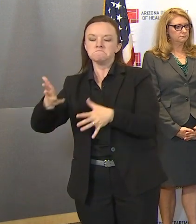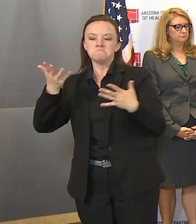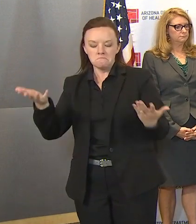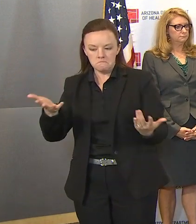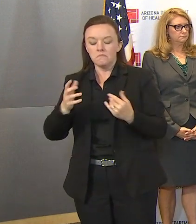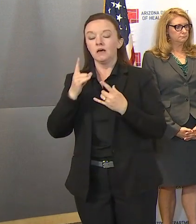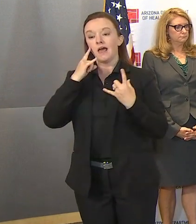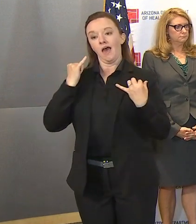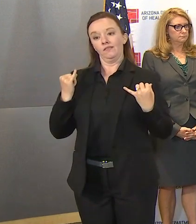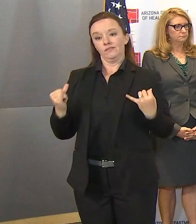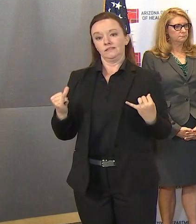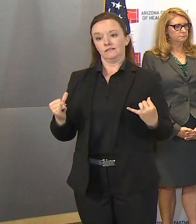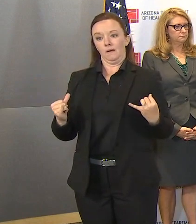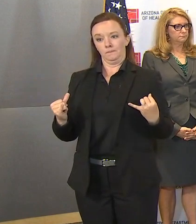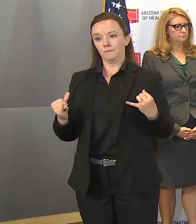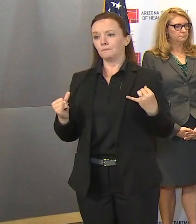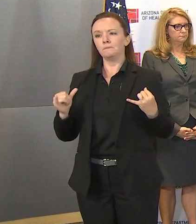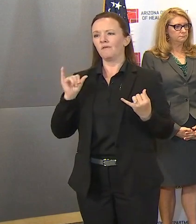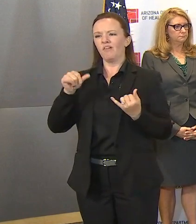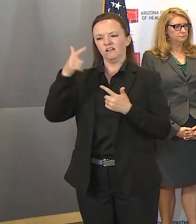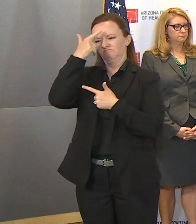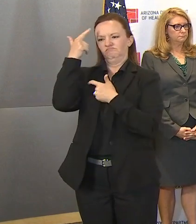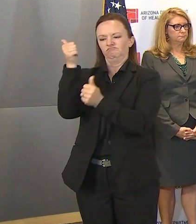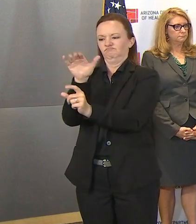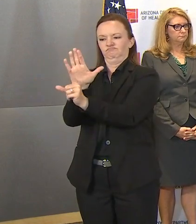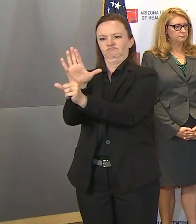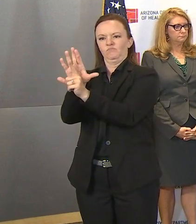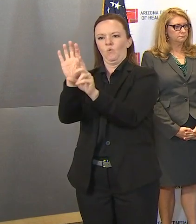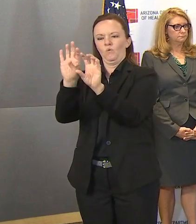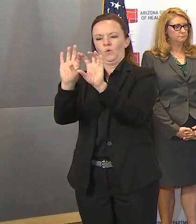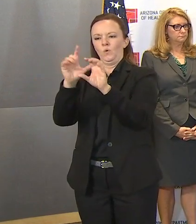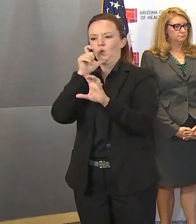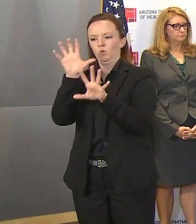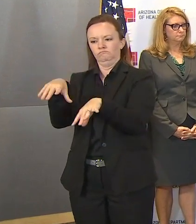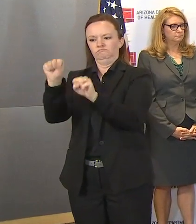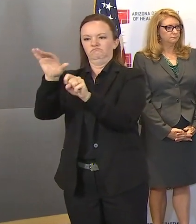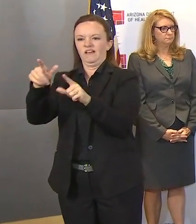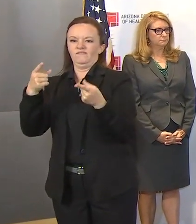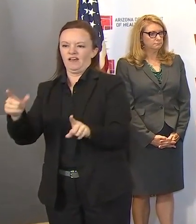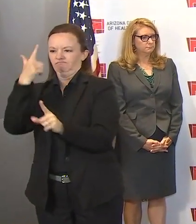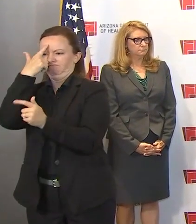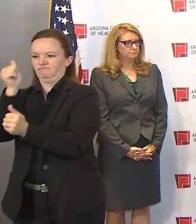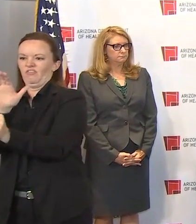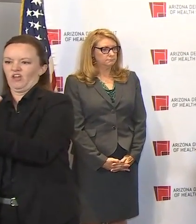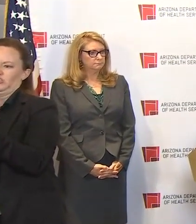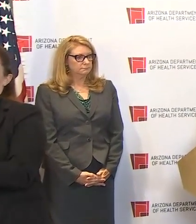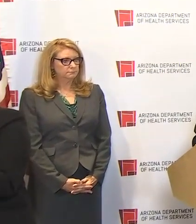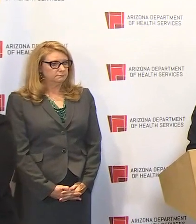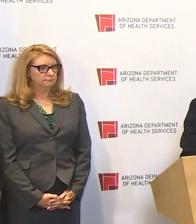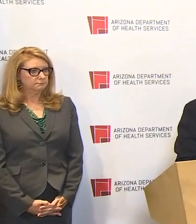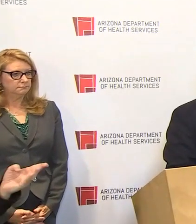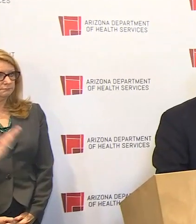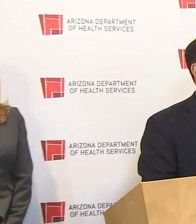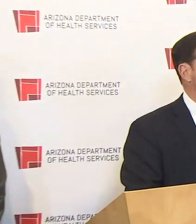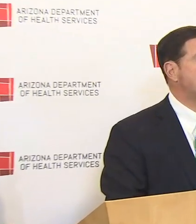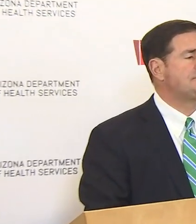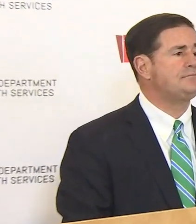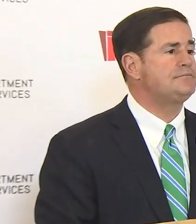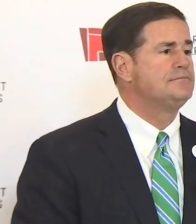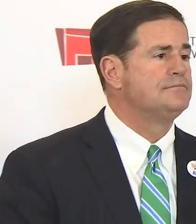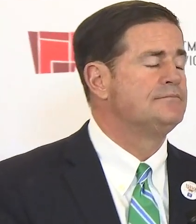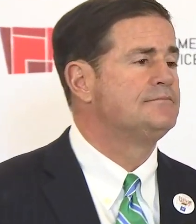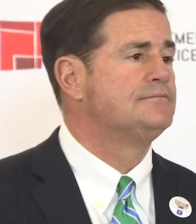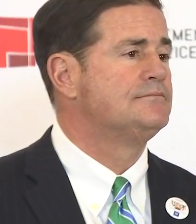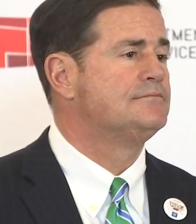at this time, that would be up to those events and the leaders of those events. Michael, with the number of kits, with the number of